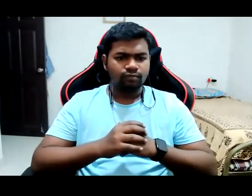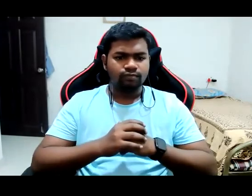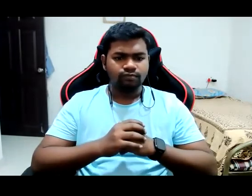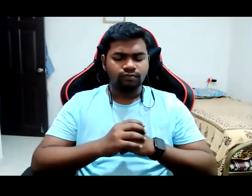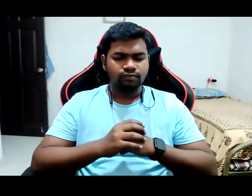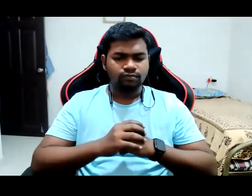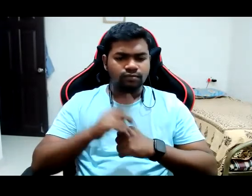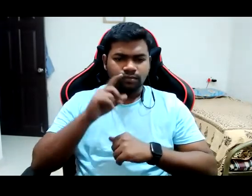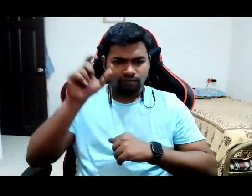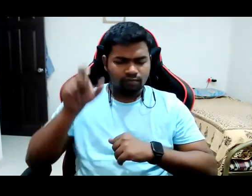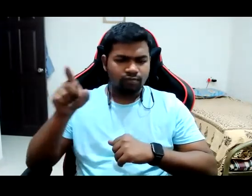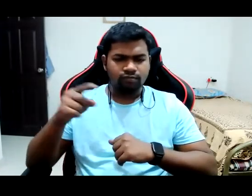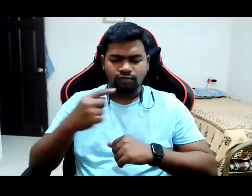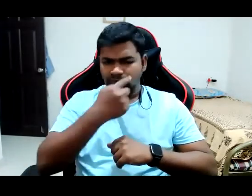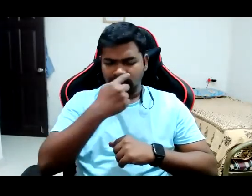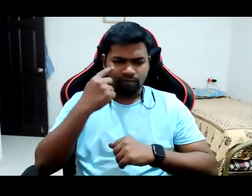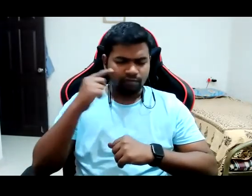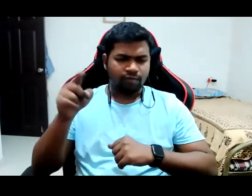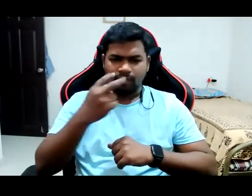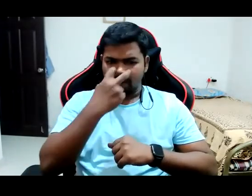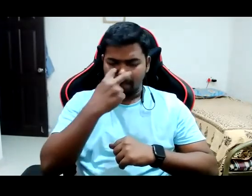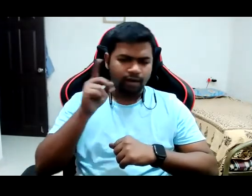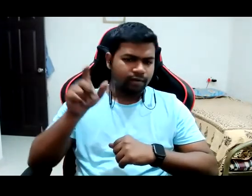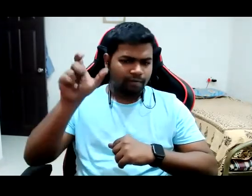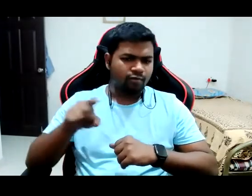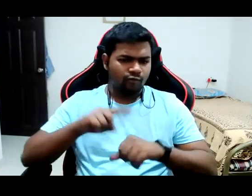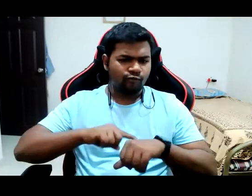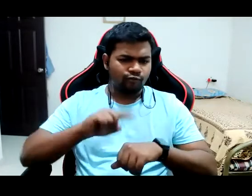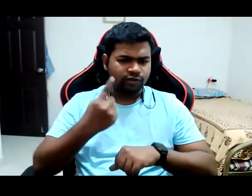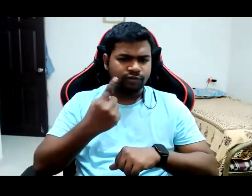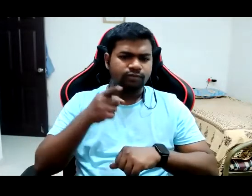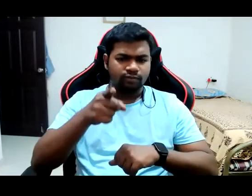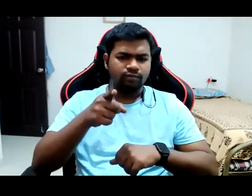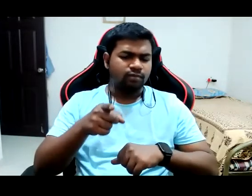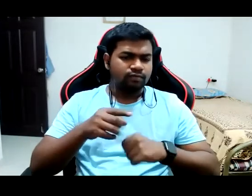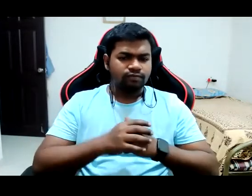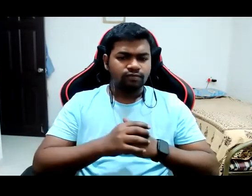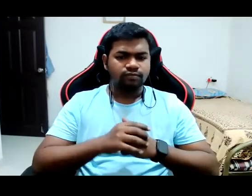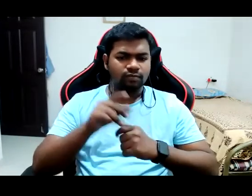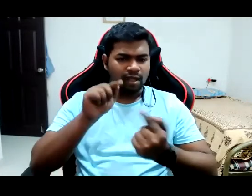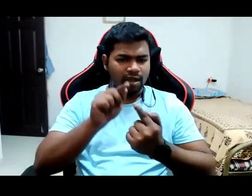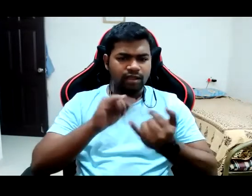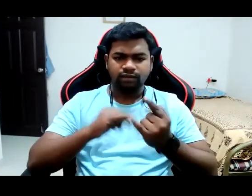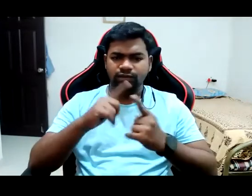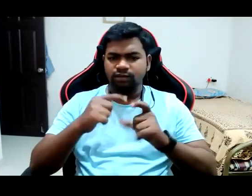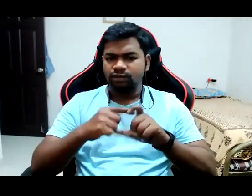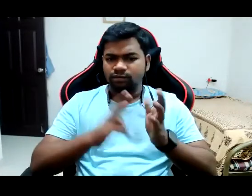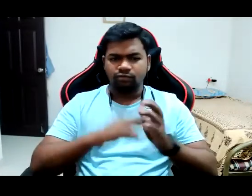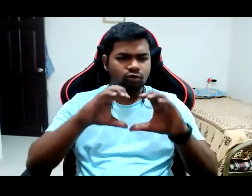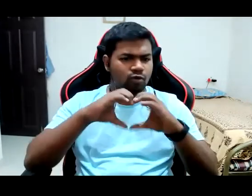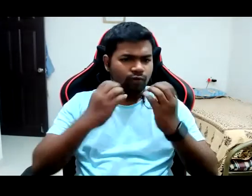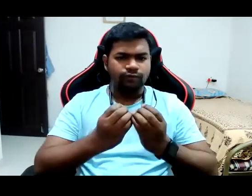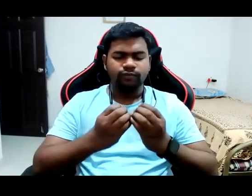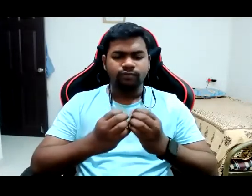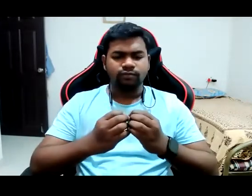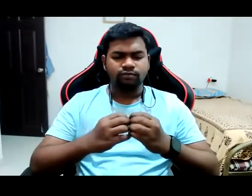a person with visual impairment, and this is my first time attending this iSTEM conference. Mm-hmm. So I really